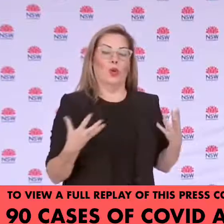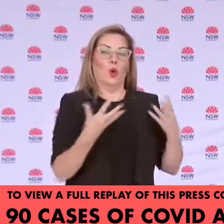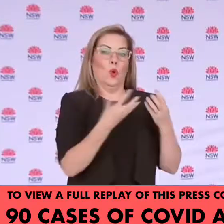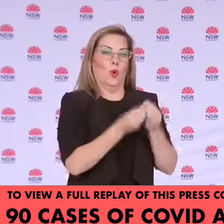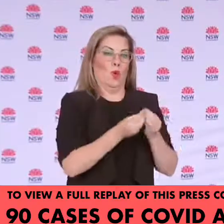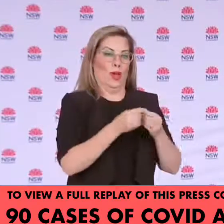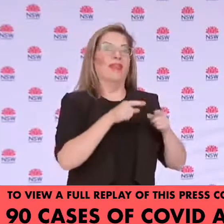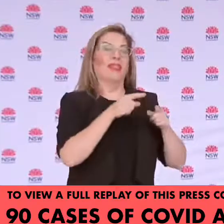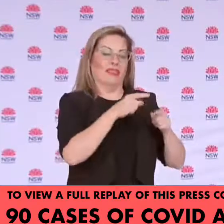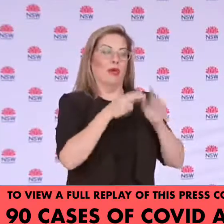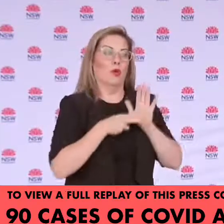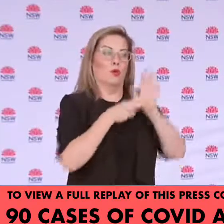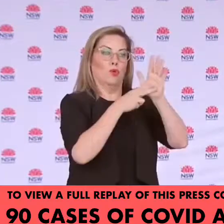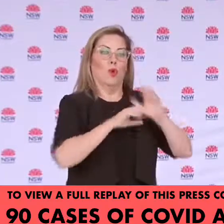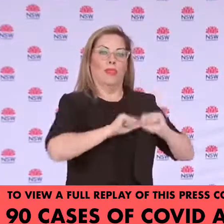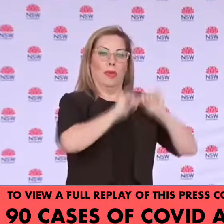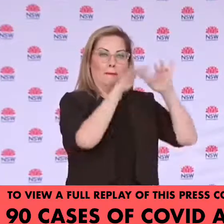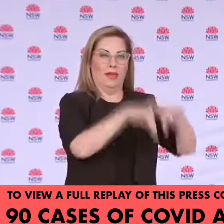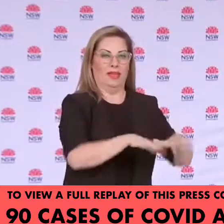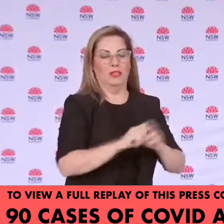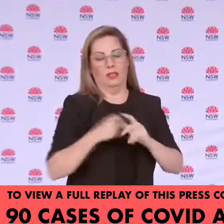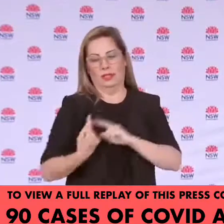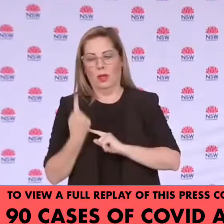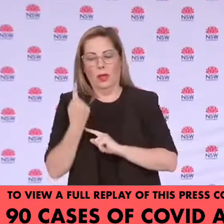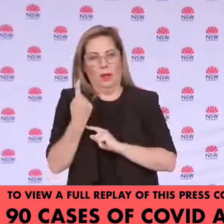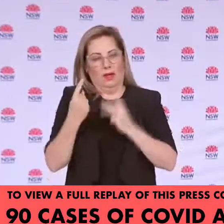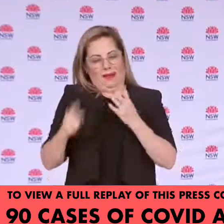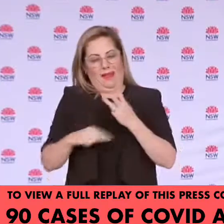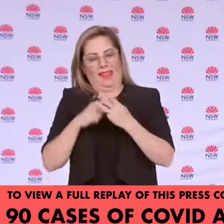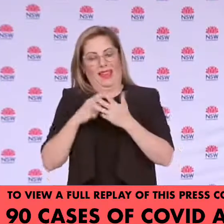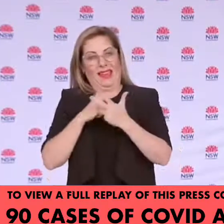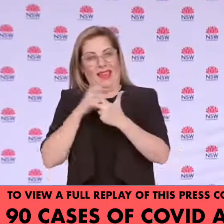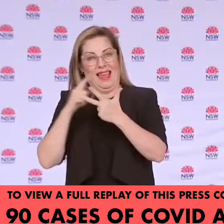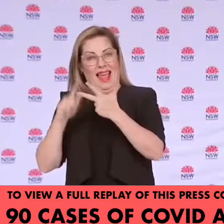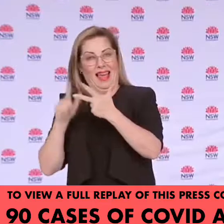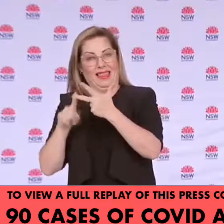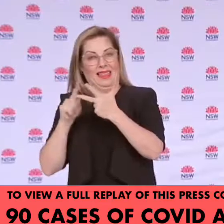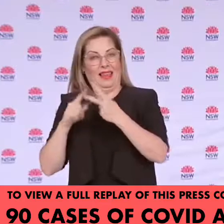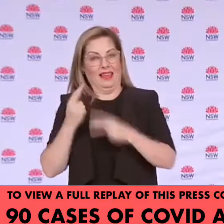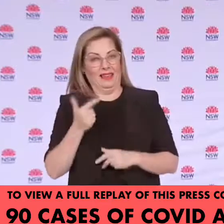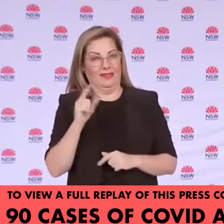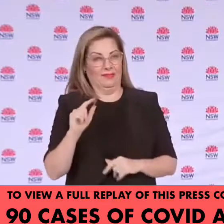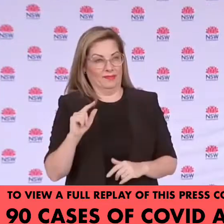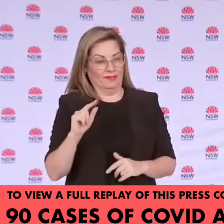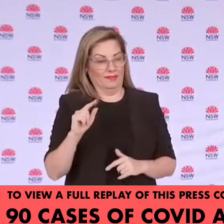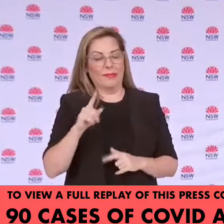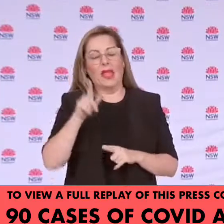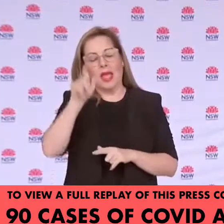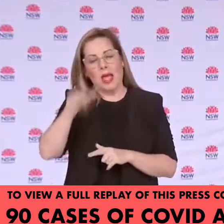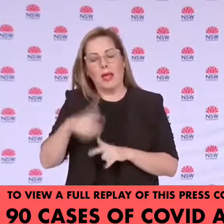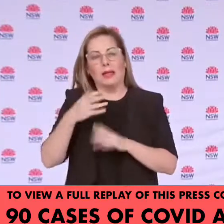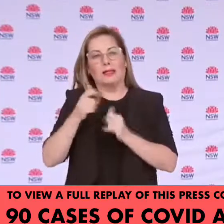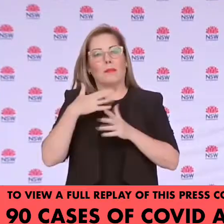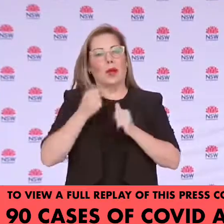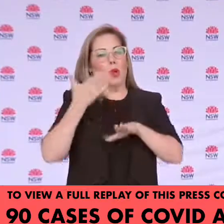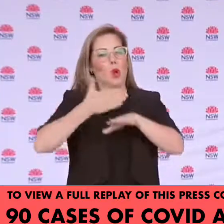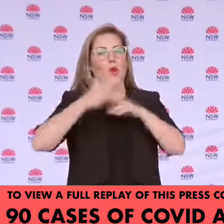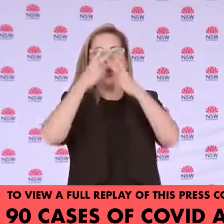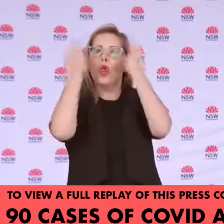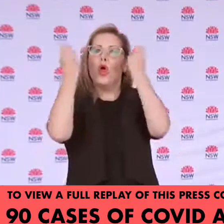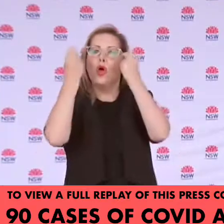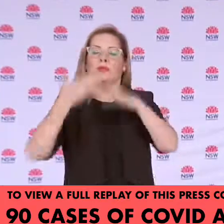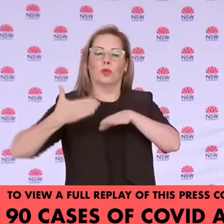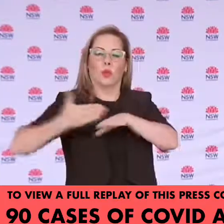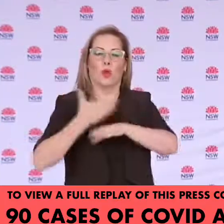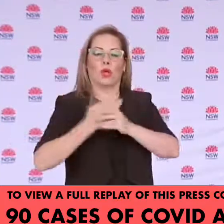acquired case. It was a transport nurse, someone who worked in transporting patients in quarantine, a nurse, and